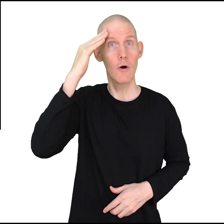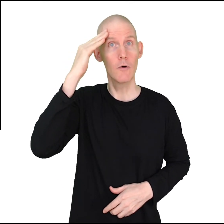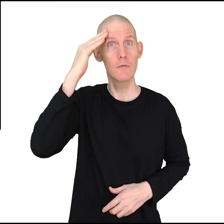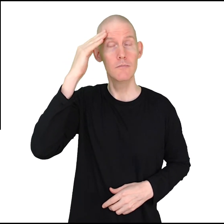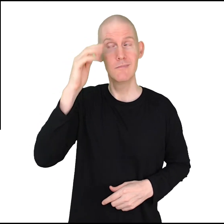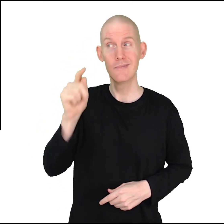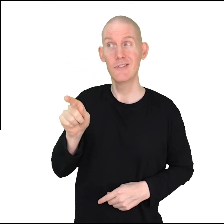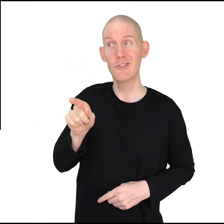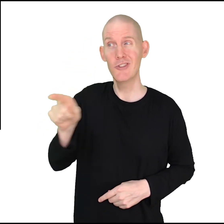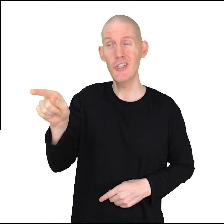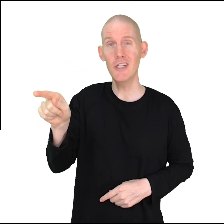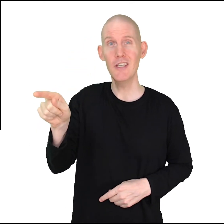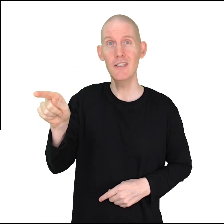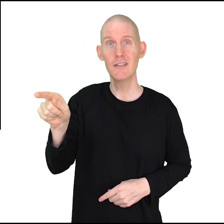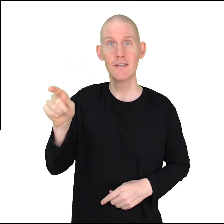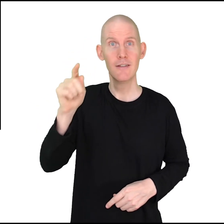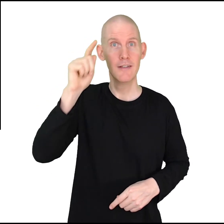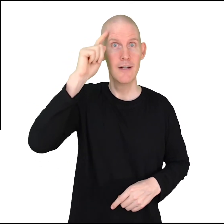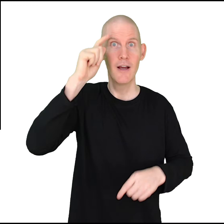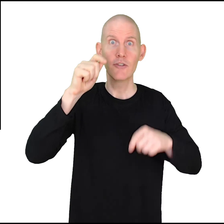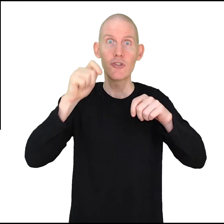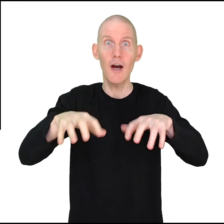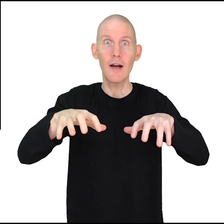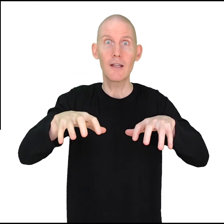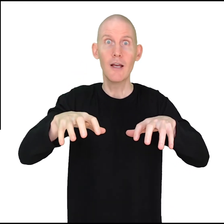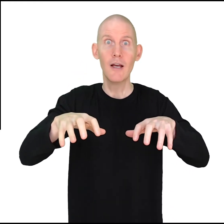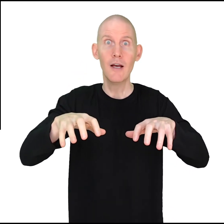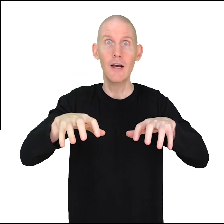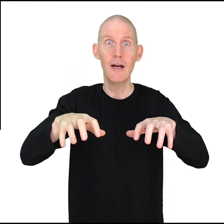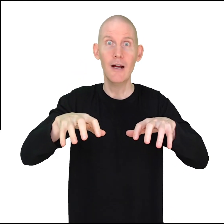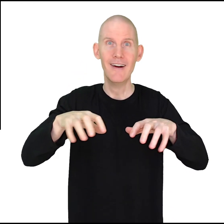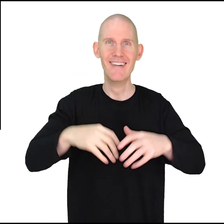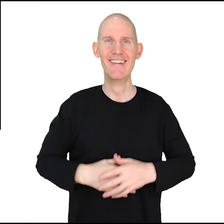know she shocked.